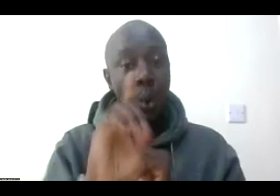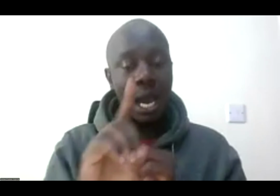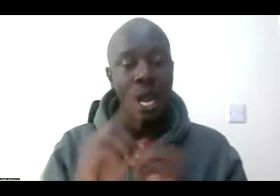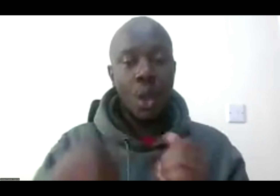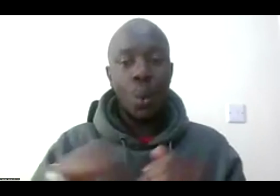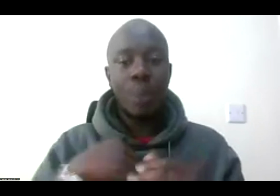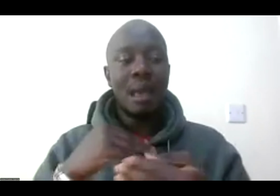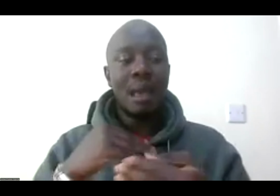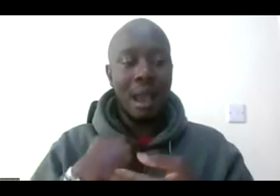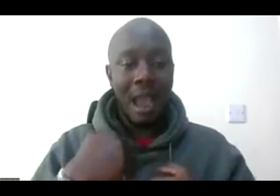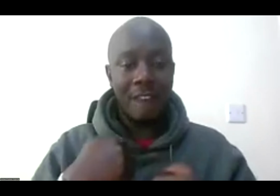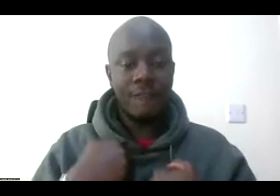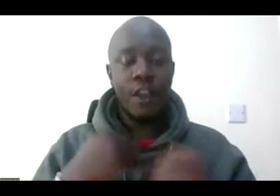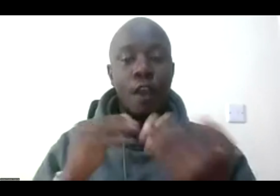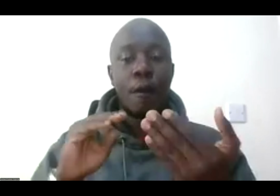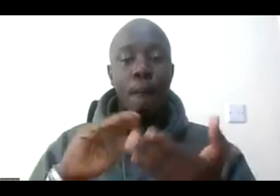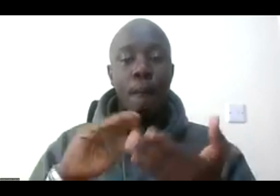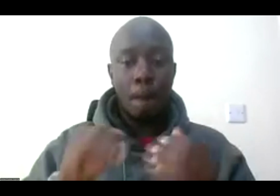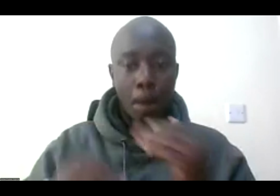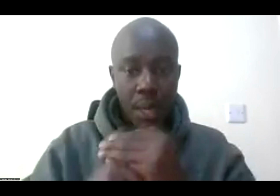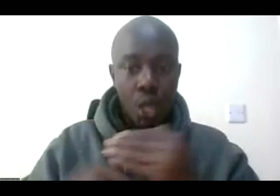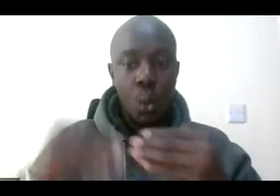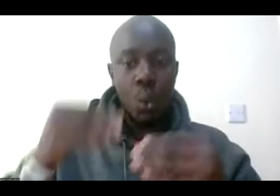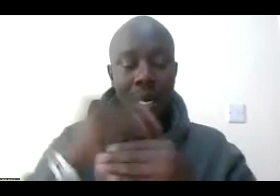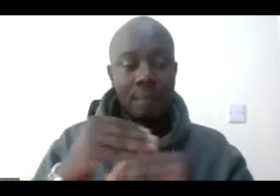community. Number one of this product